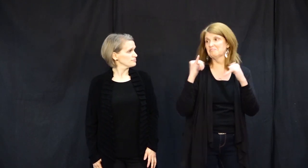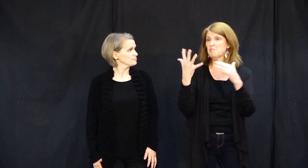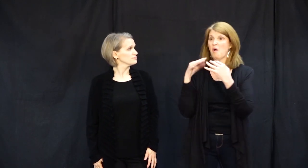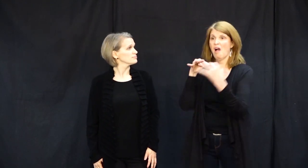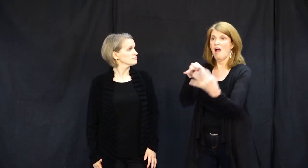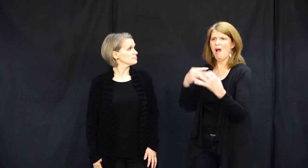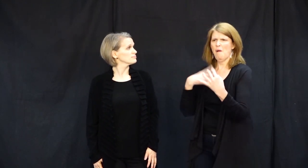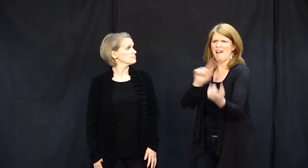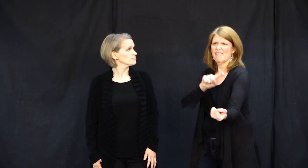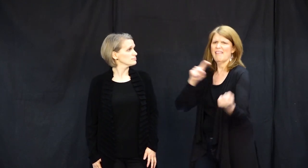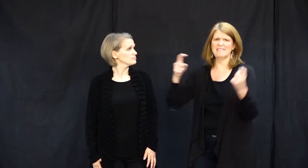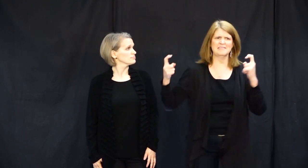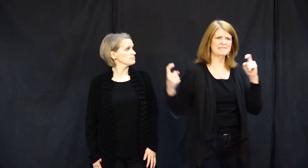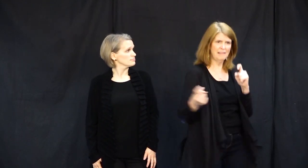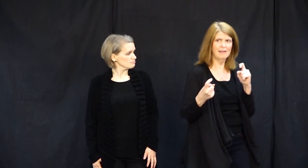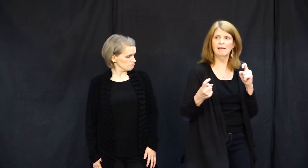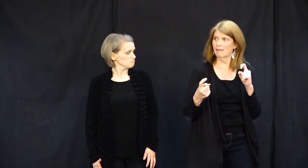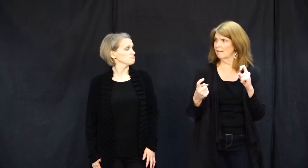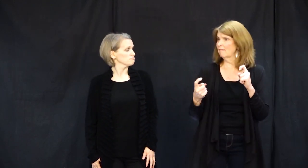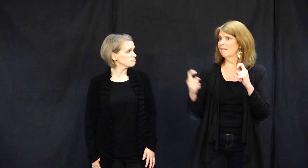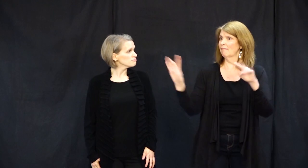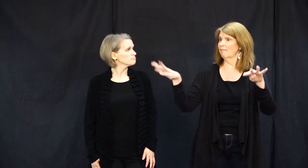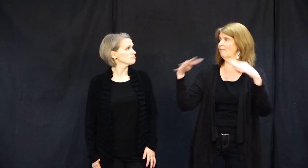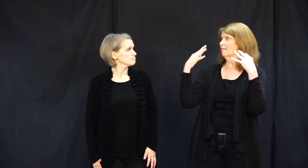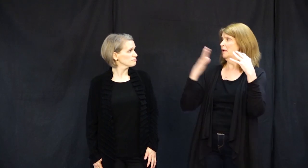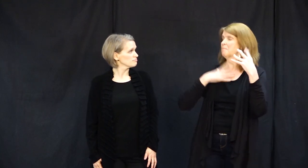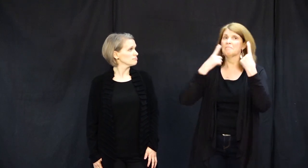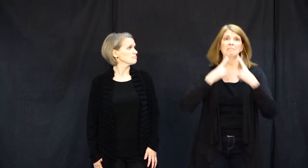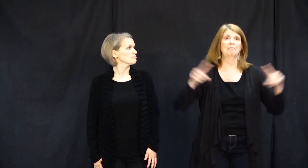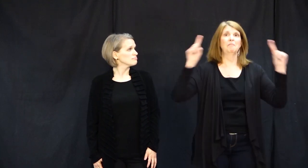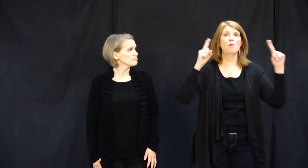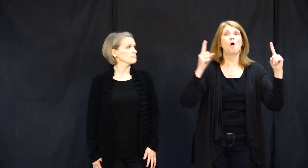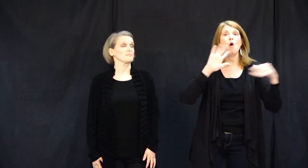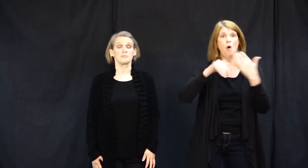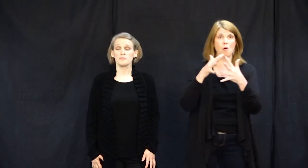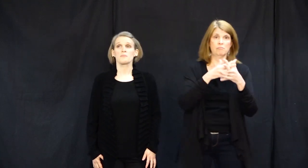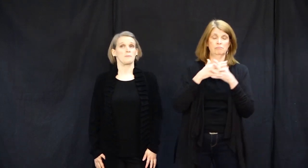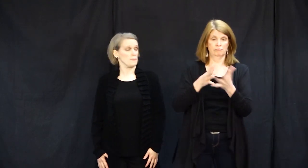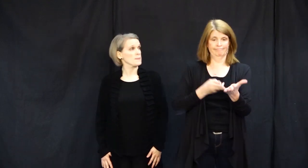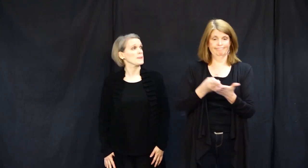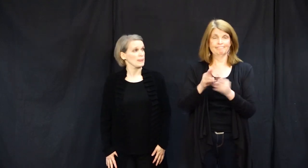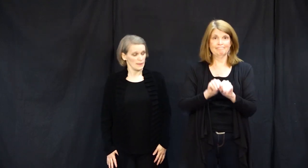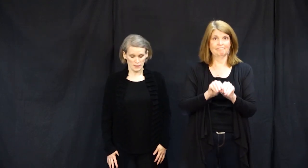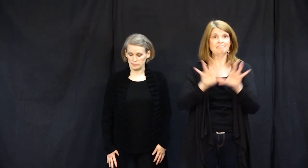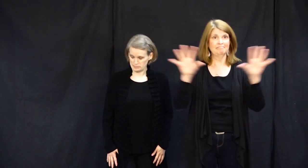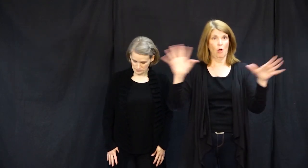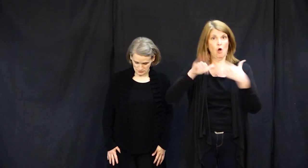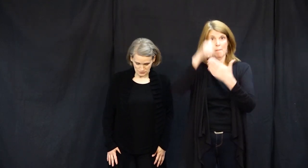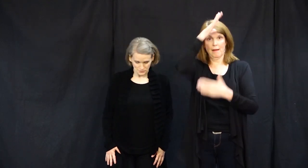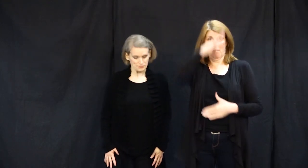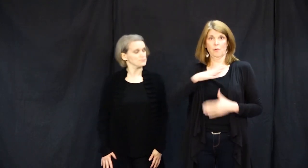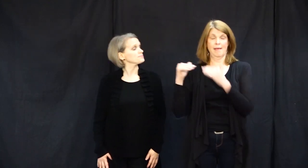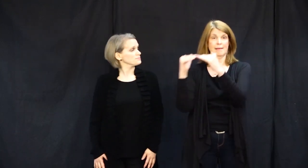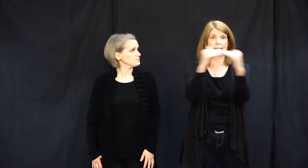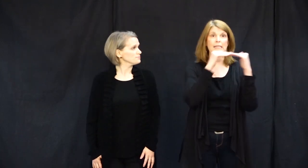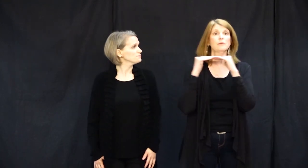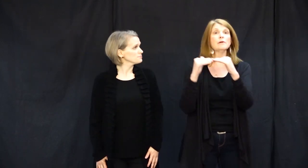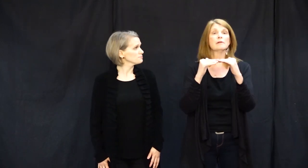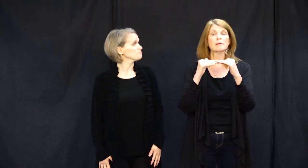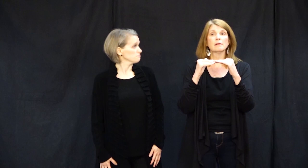revolution, I want a revelation. So listen to my declaration. We hold these truths to be self self-evident that all men are created equal.